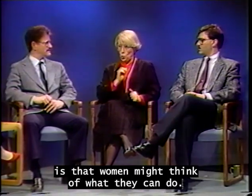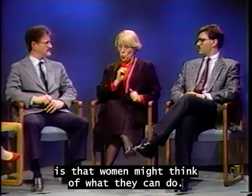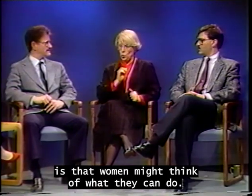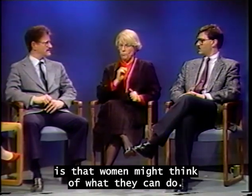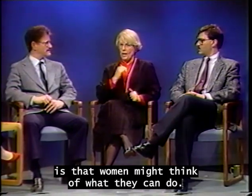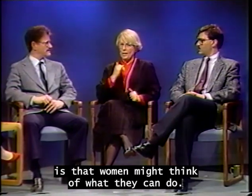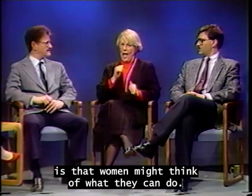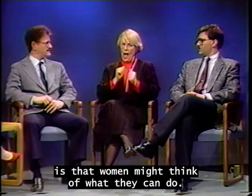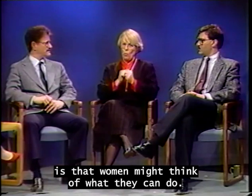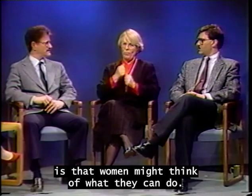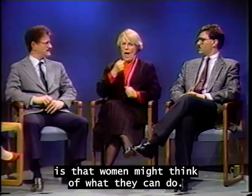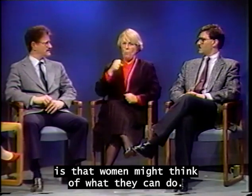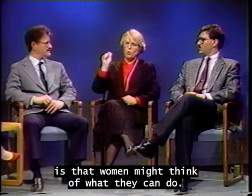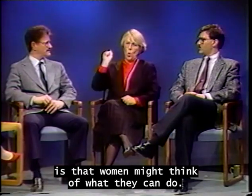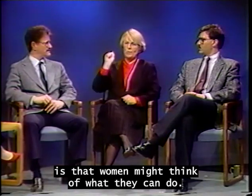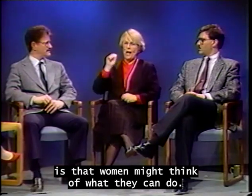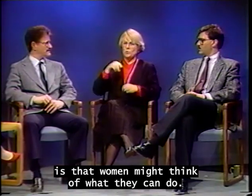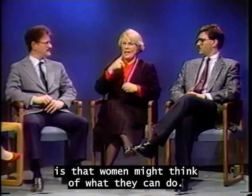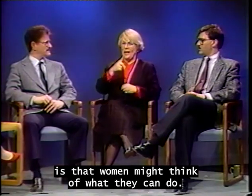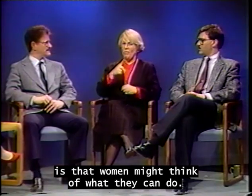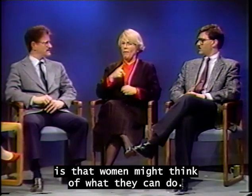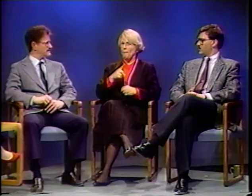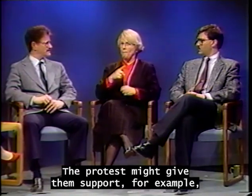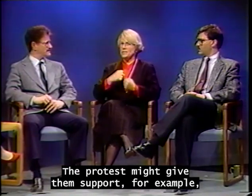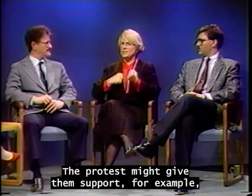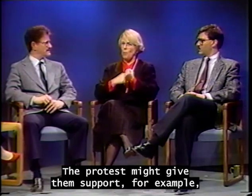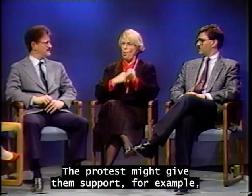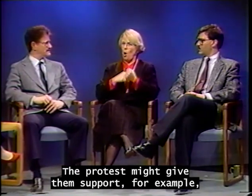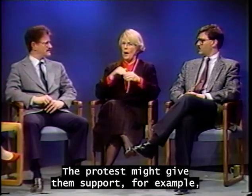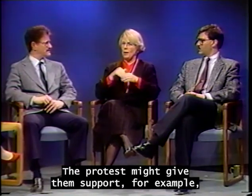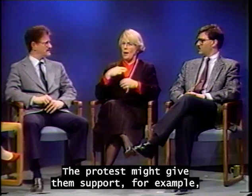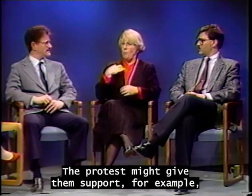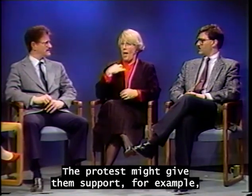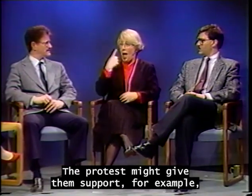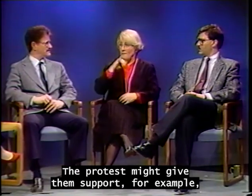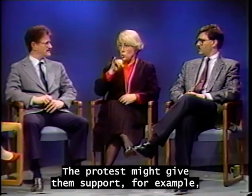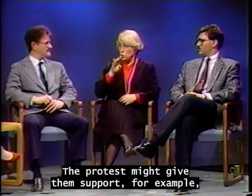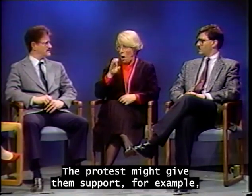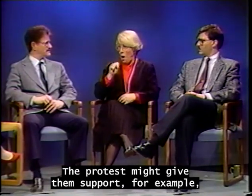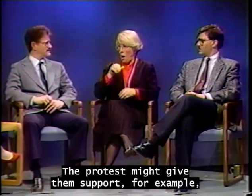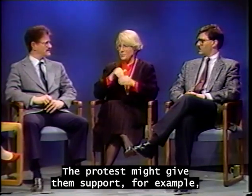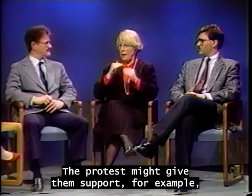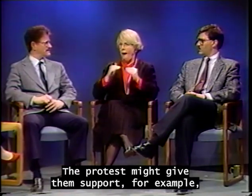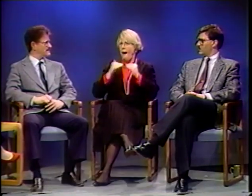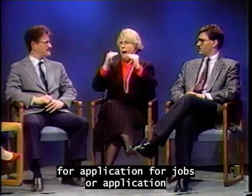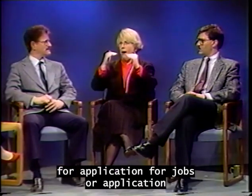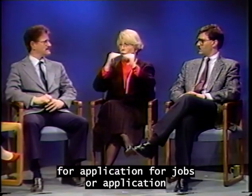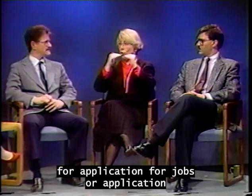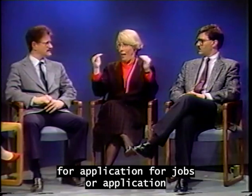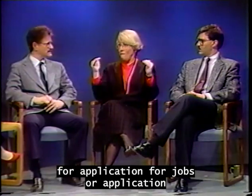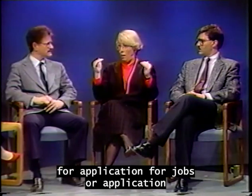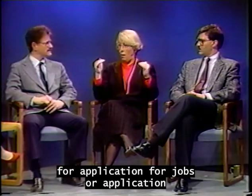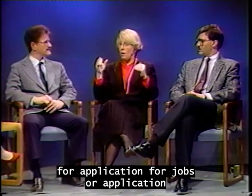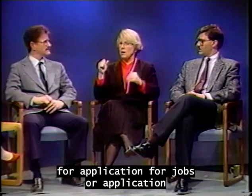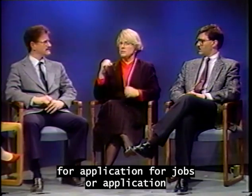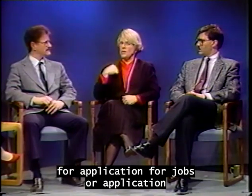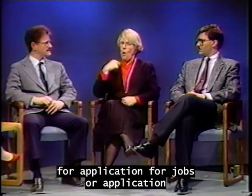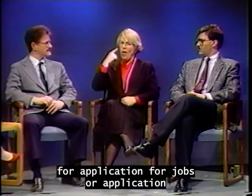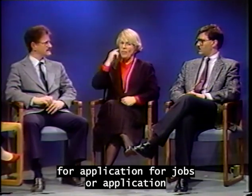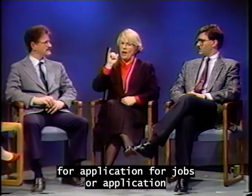might think of what they can do. The protest might give them support, for example, for application for jobs